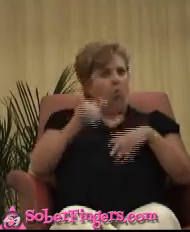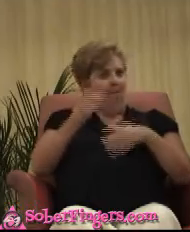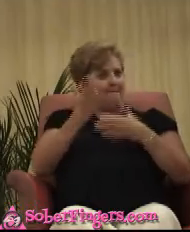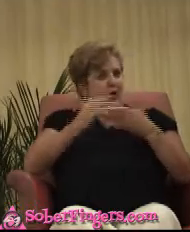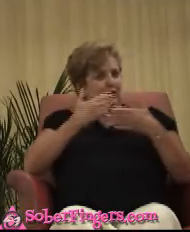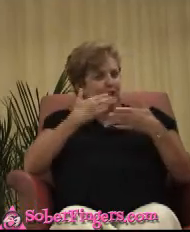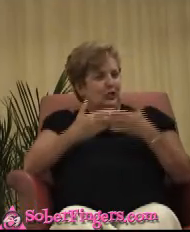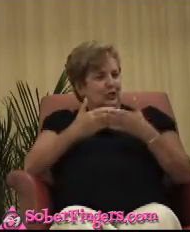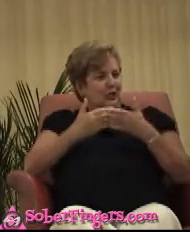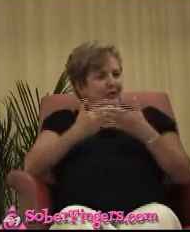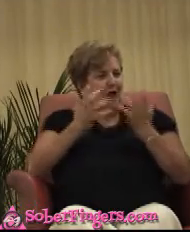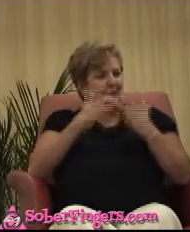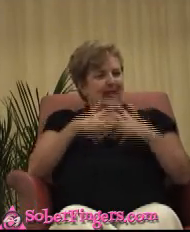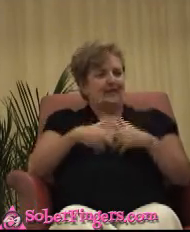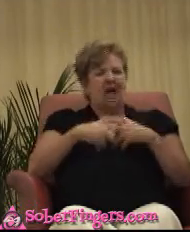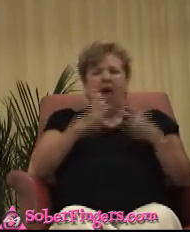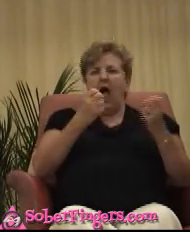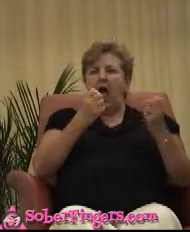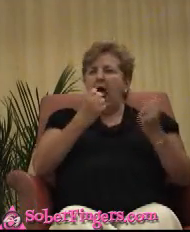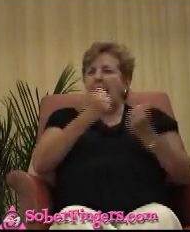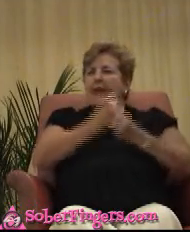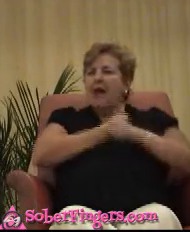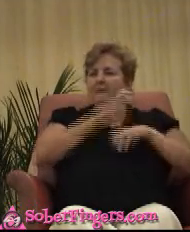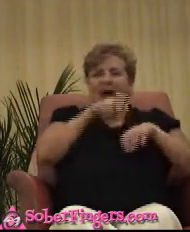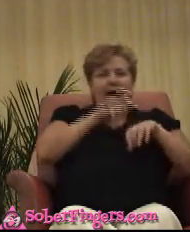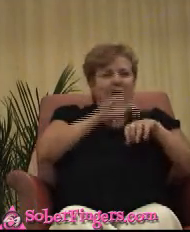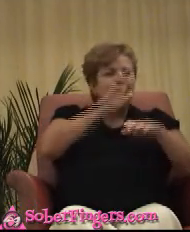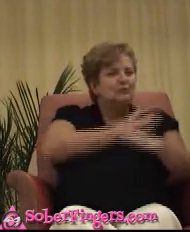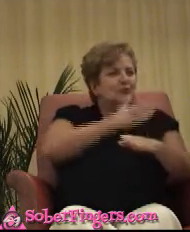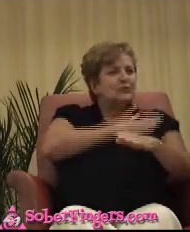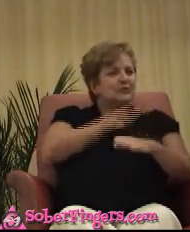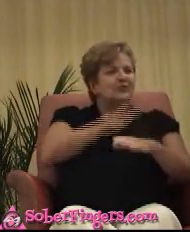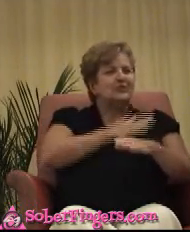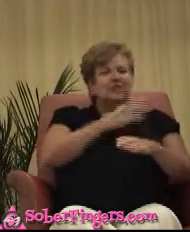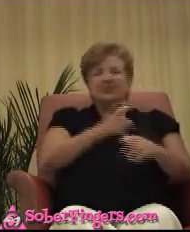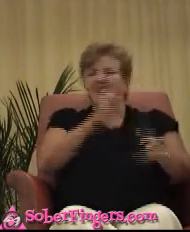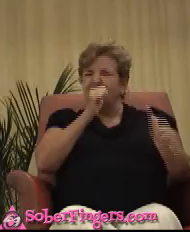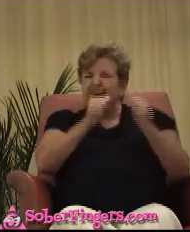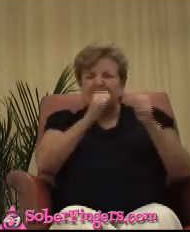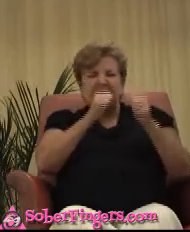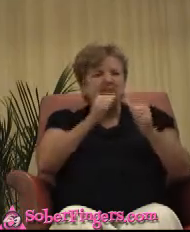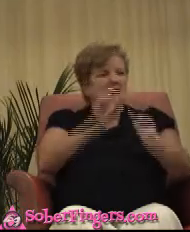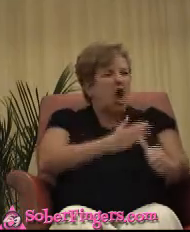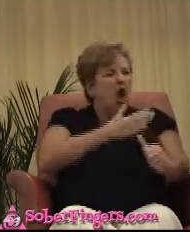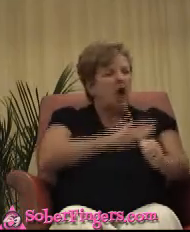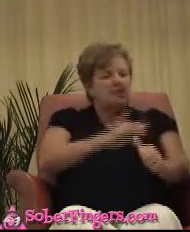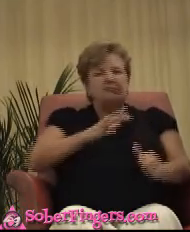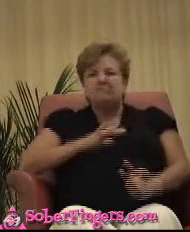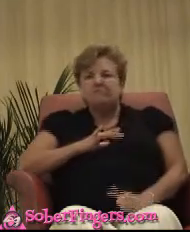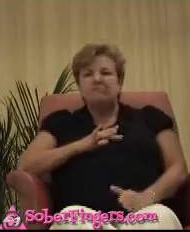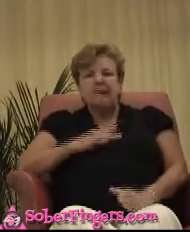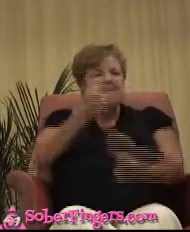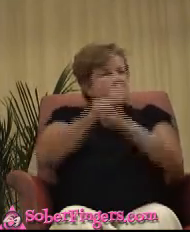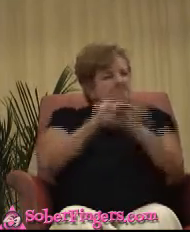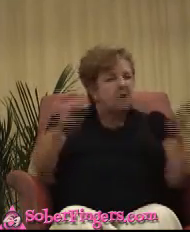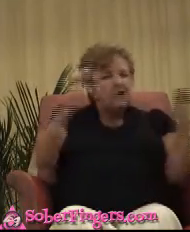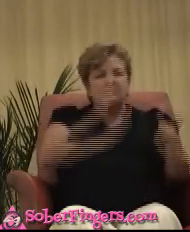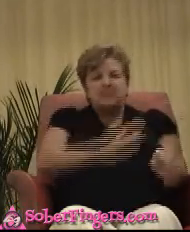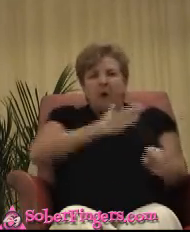the Irish music. Love that Irish music. Those rebel songs and drinking songs and freedom songs and all of that. And I knew them all. I had all